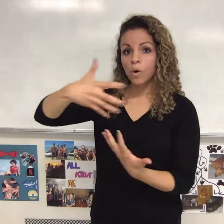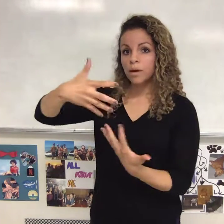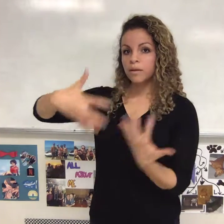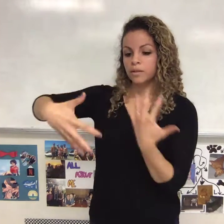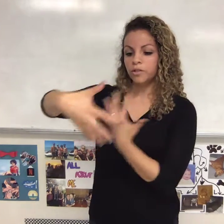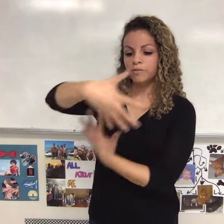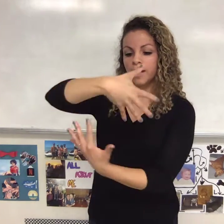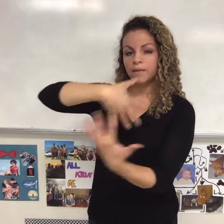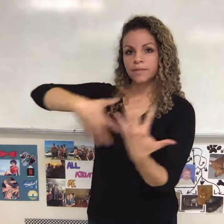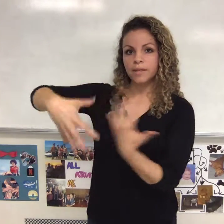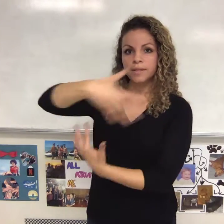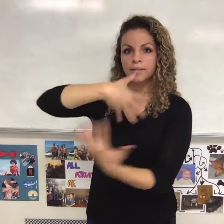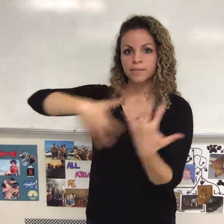or 2 5s like this.